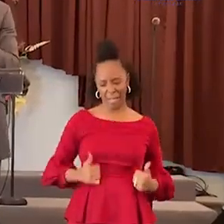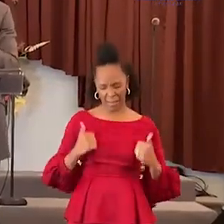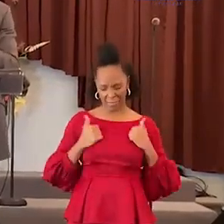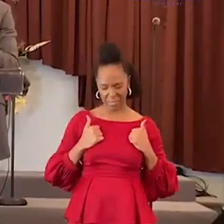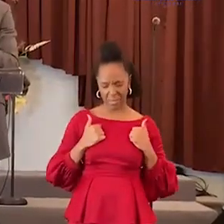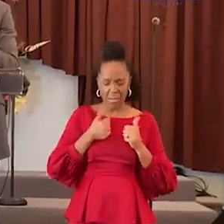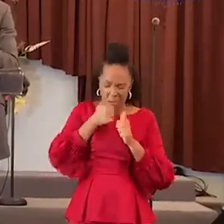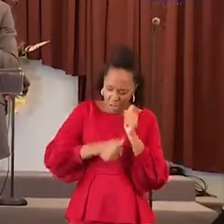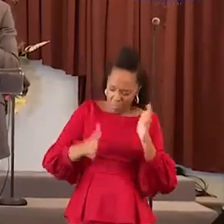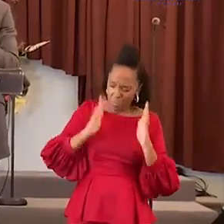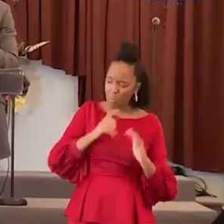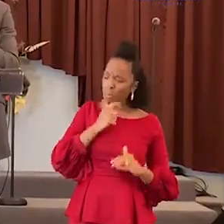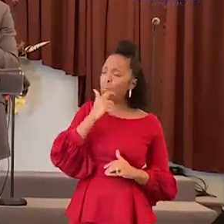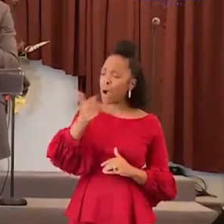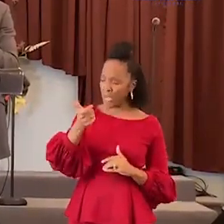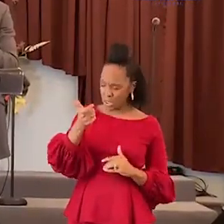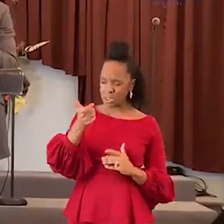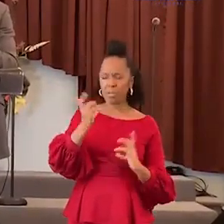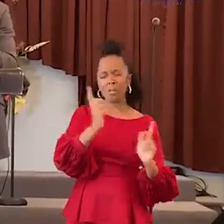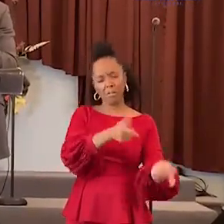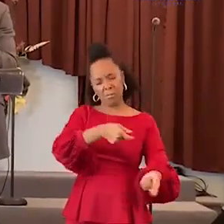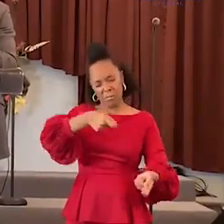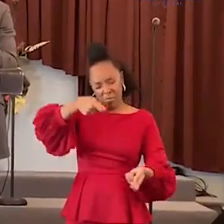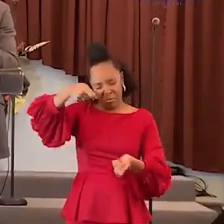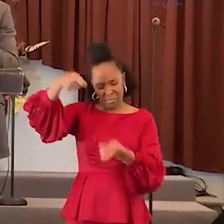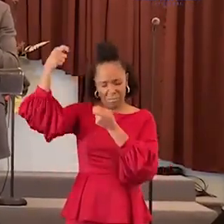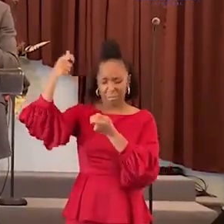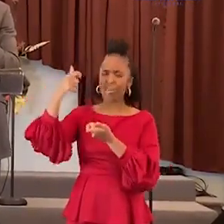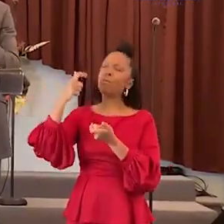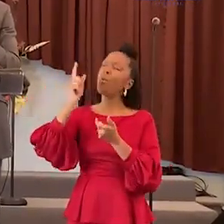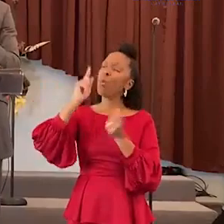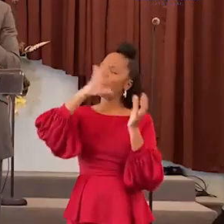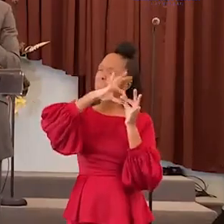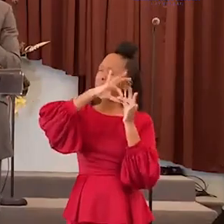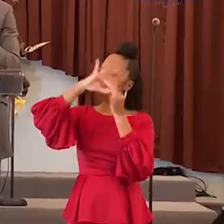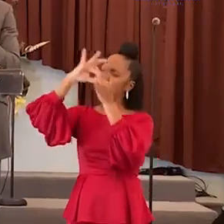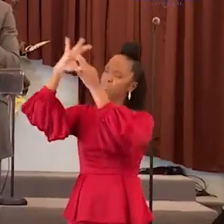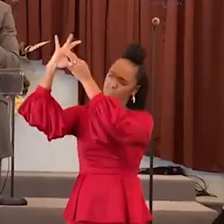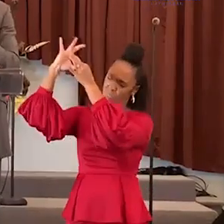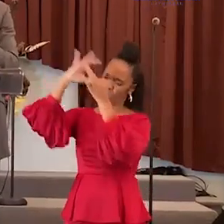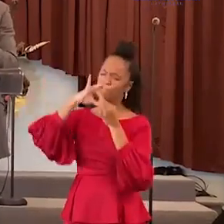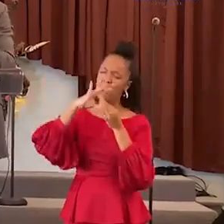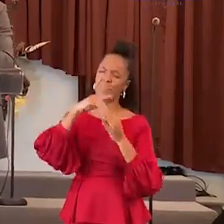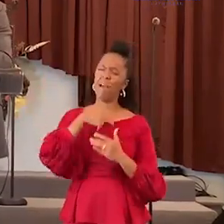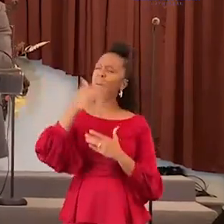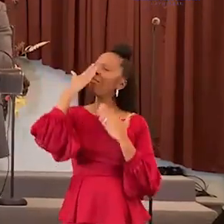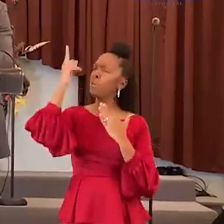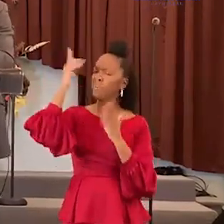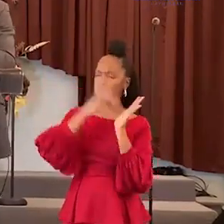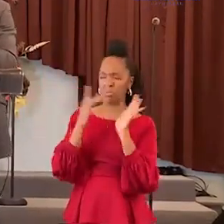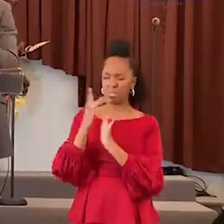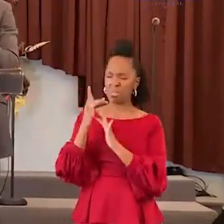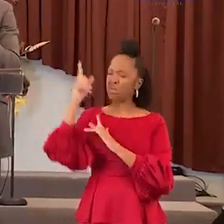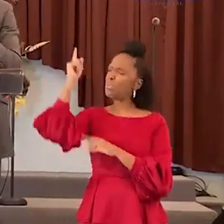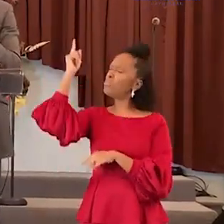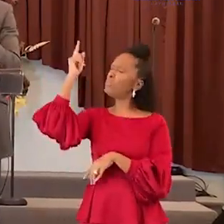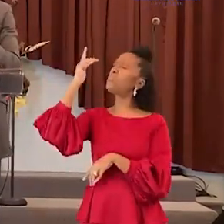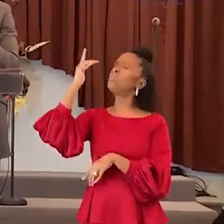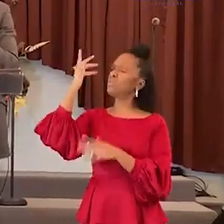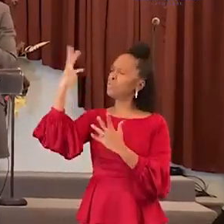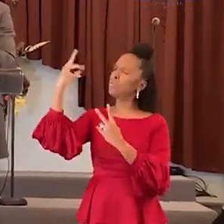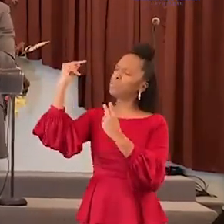where they belong. In the name of Jesus. Father, I thank you that you have compassion on us.